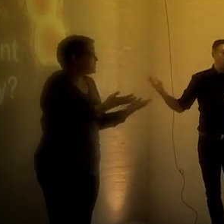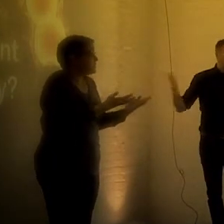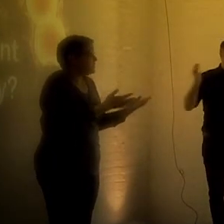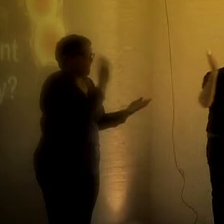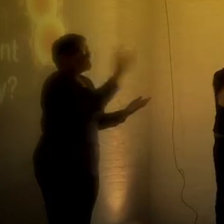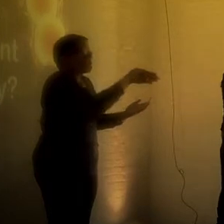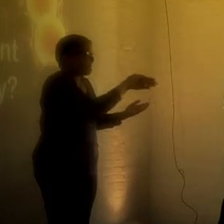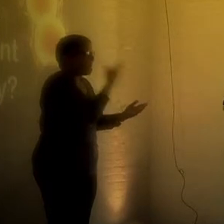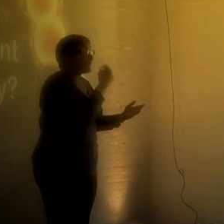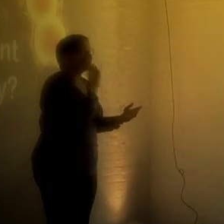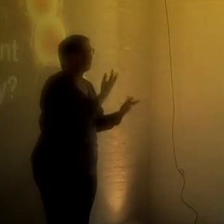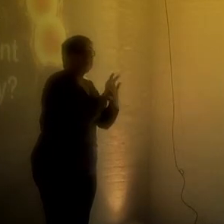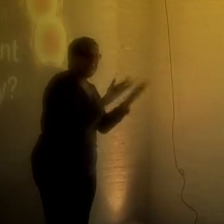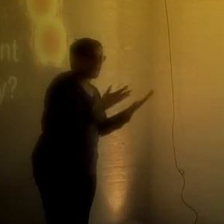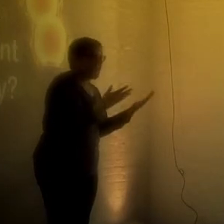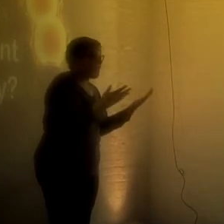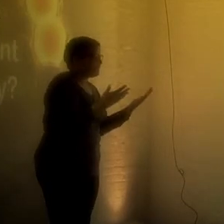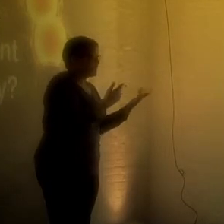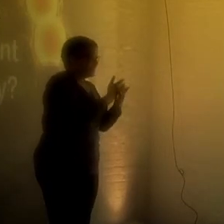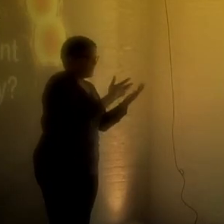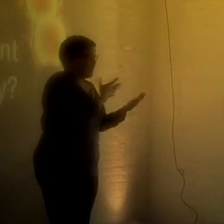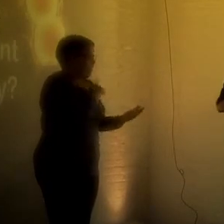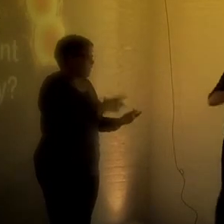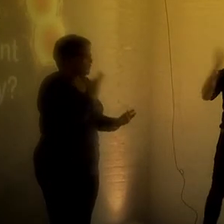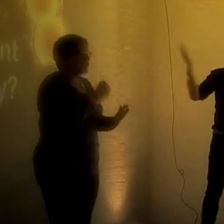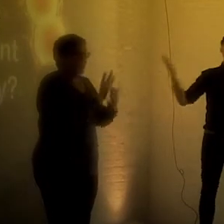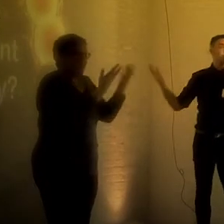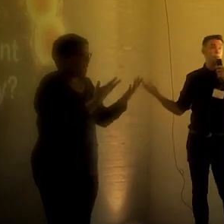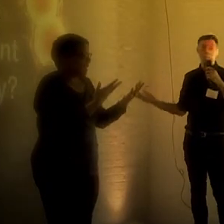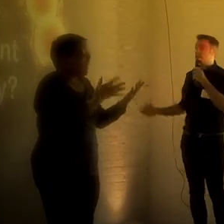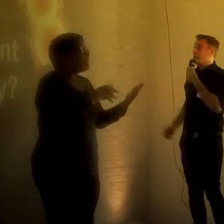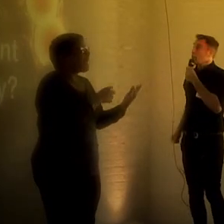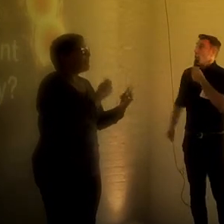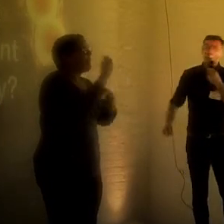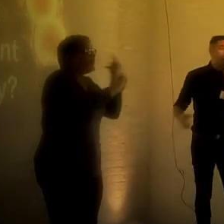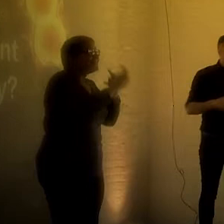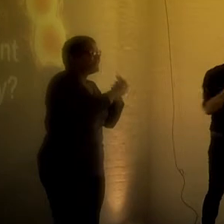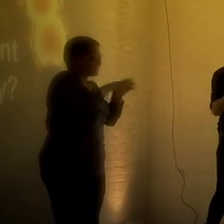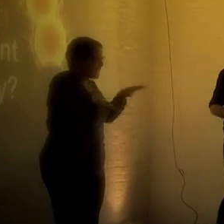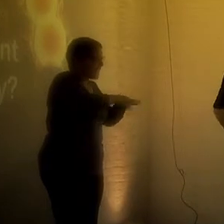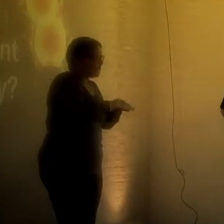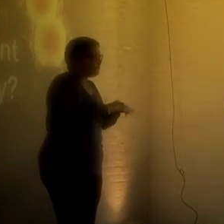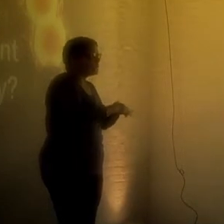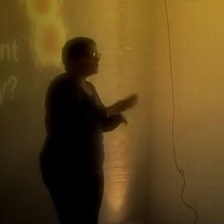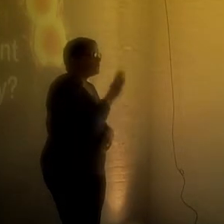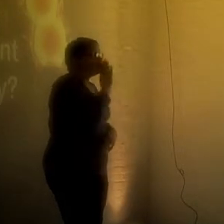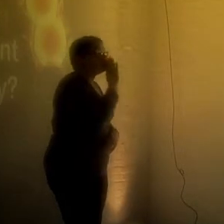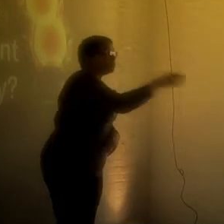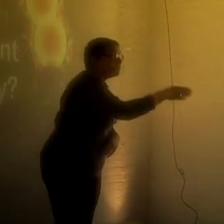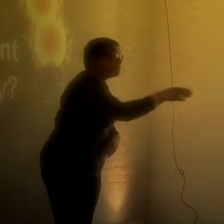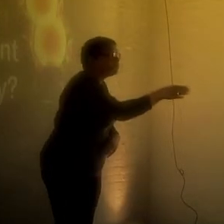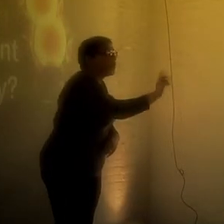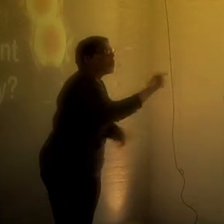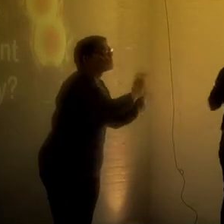and you can use it whenever you like. I would encourage you to use it at every opportunity, maybe across a dinner table at a date, maybe at your lecturer,